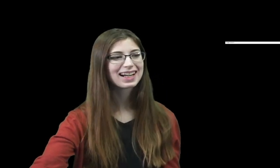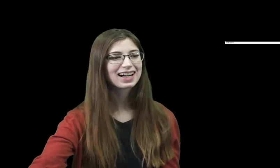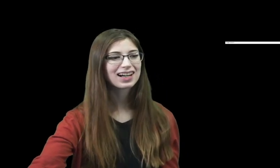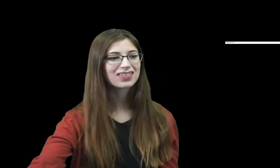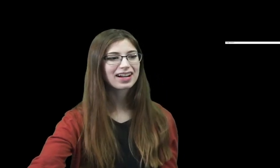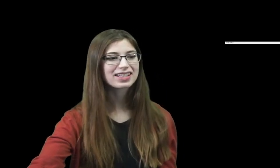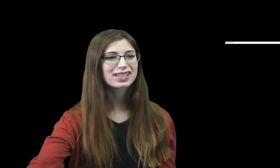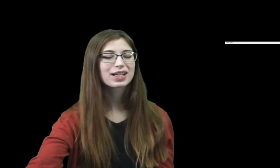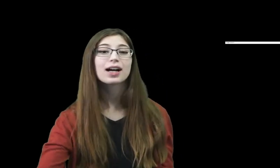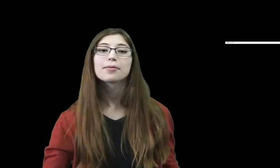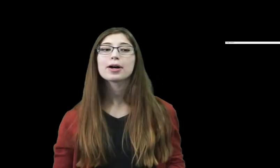All right, bottom.